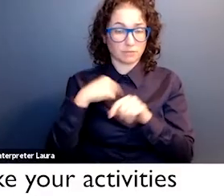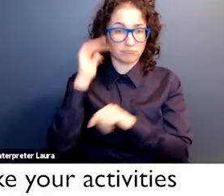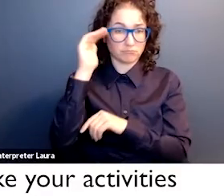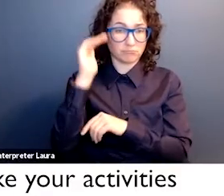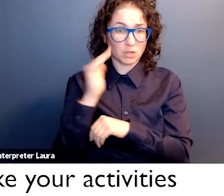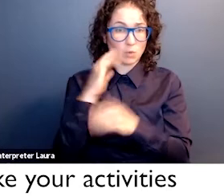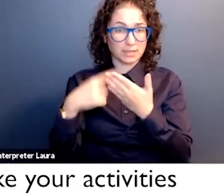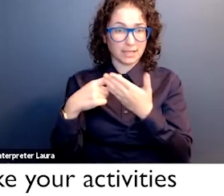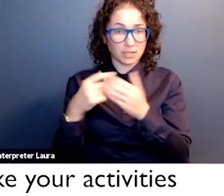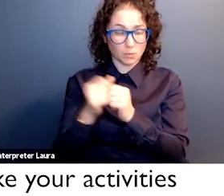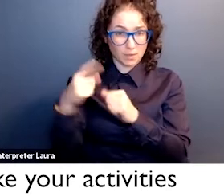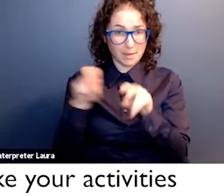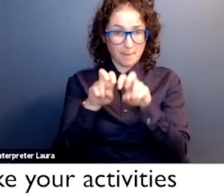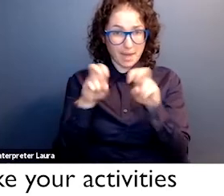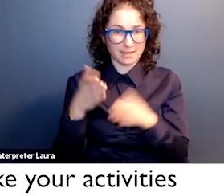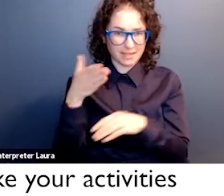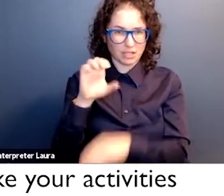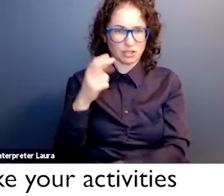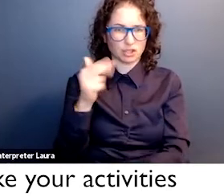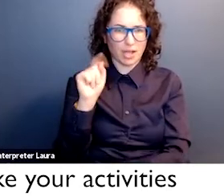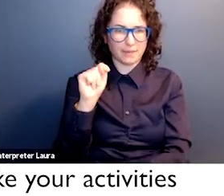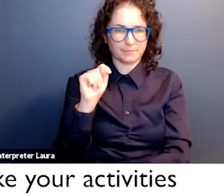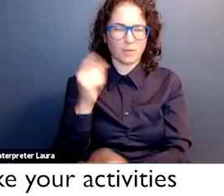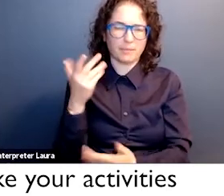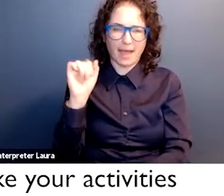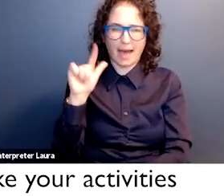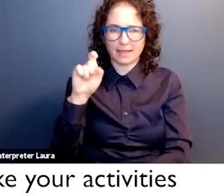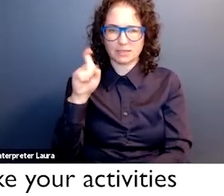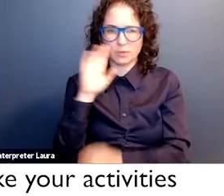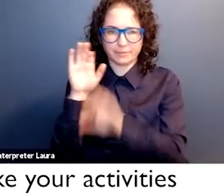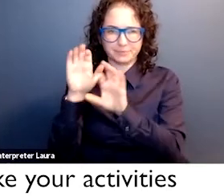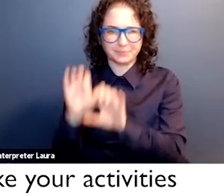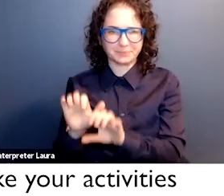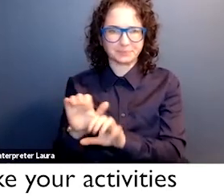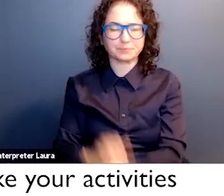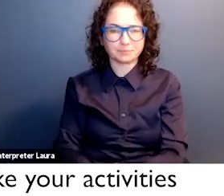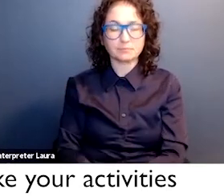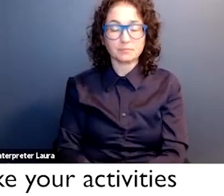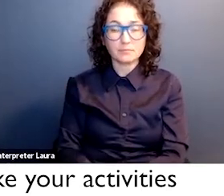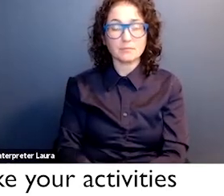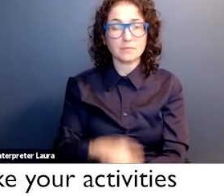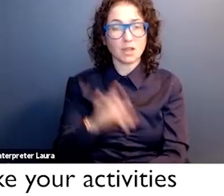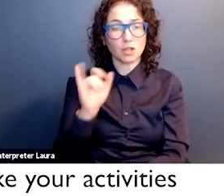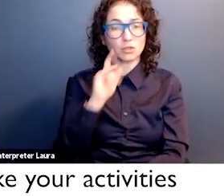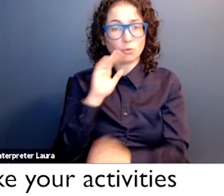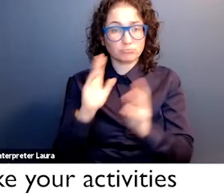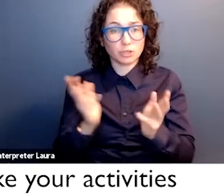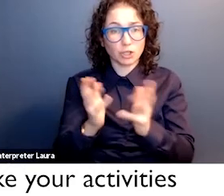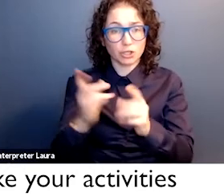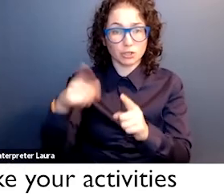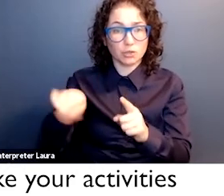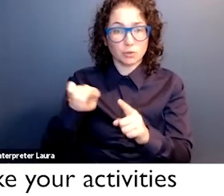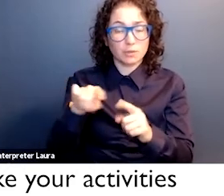discussing with the panelists in the chat, or Alex will go ahead and do that for us. And I'm encouraging everyone